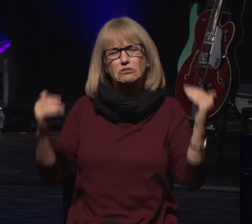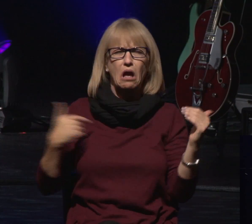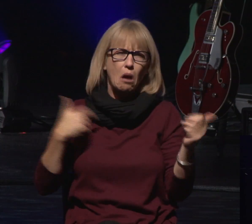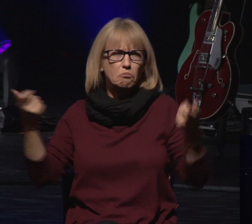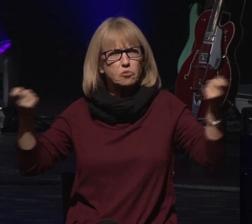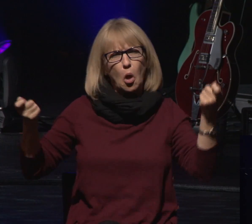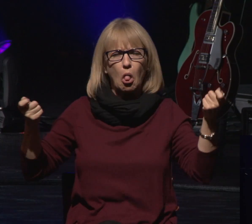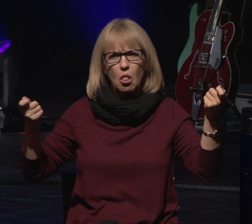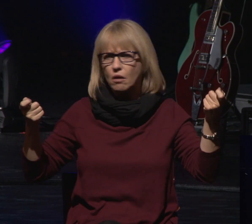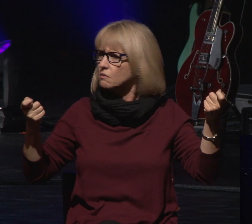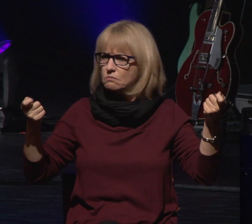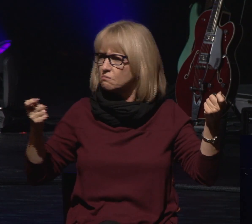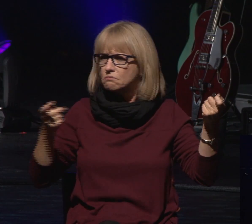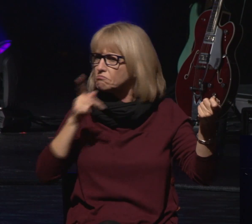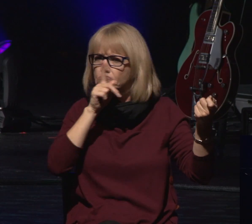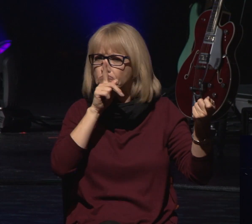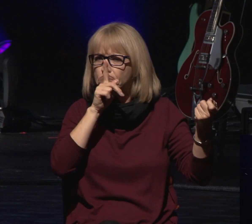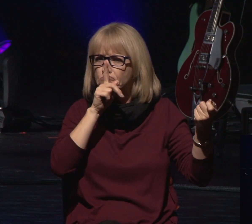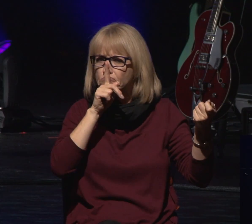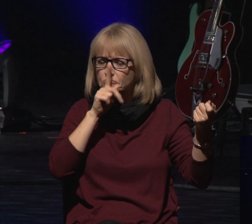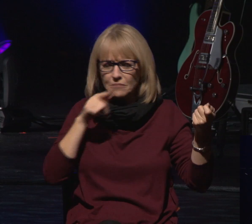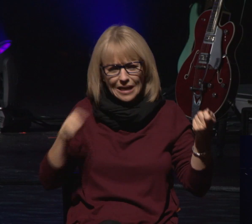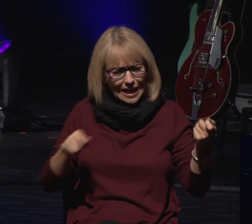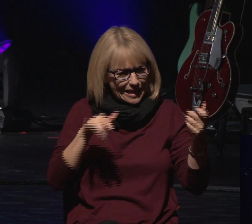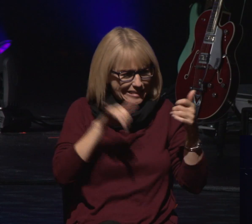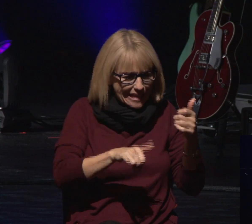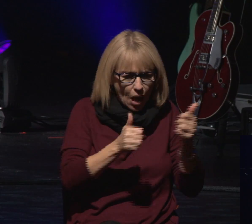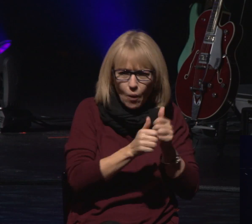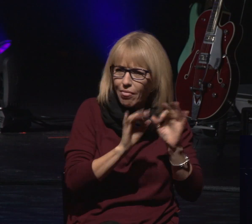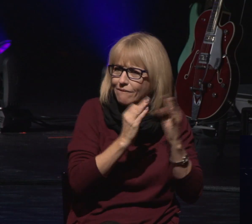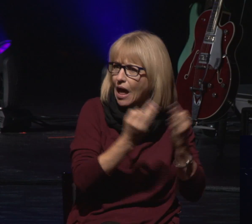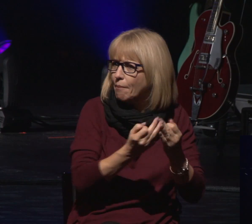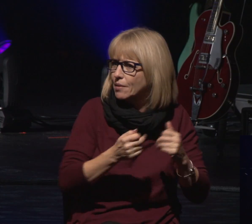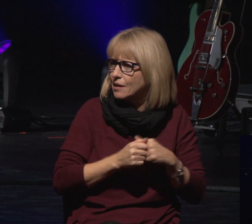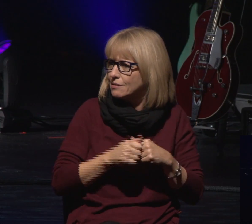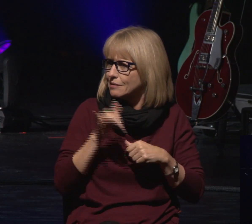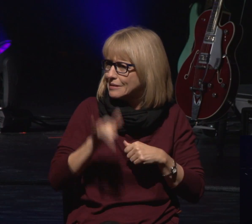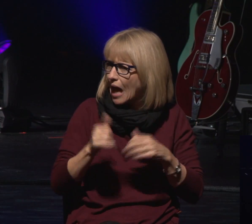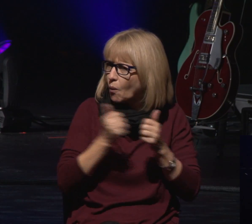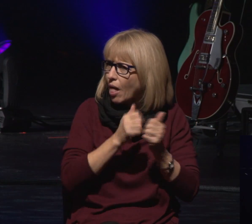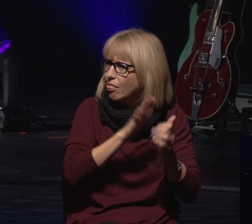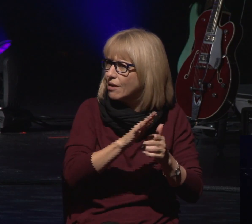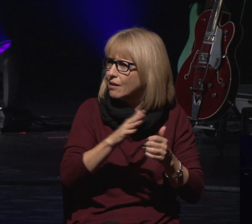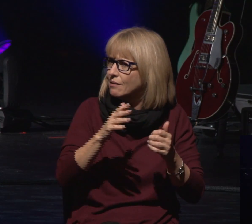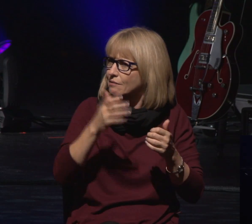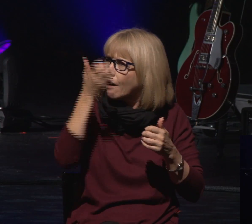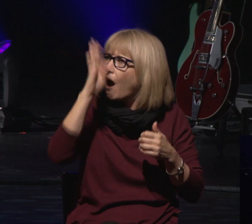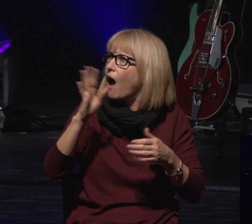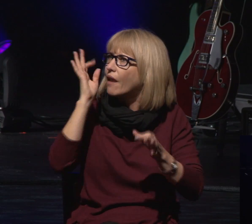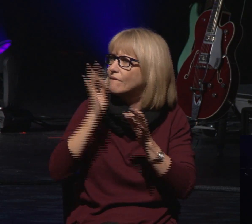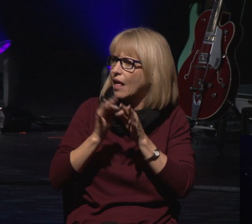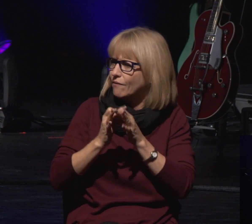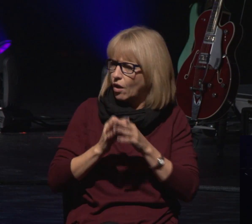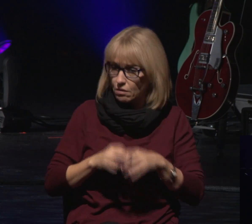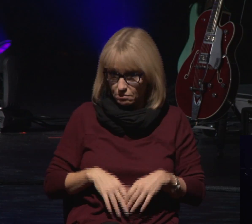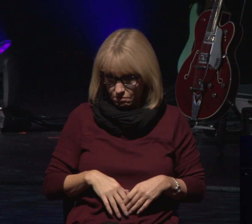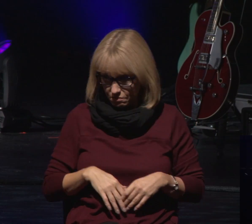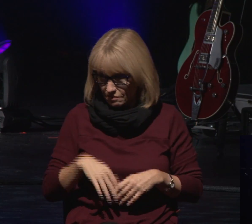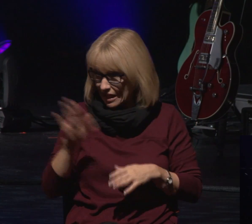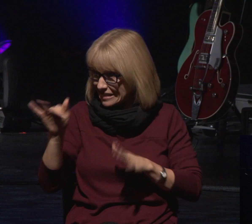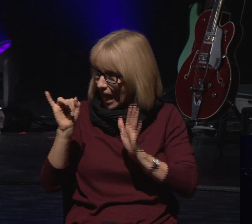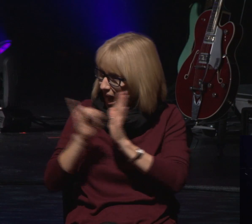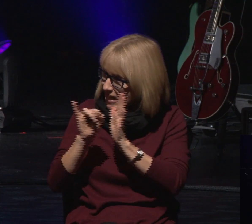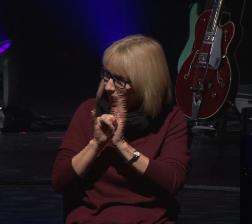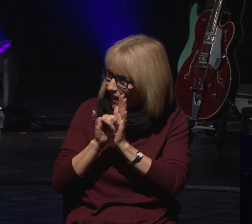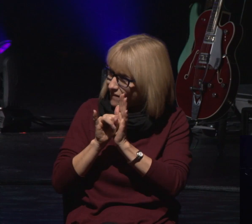see he took it with his family. He's still hanging around his brothers, those guys that were such a mess. But he had his identity in